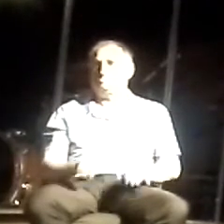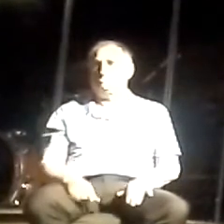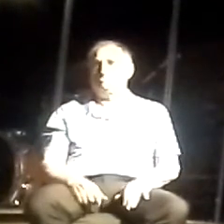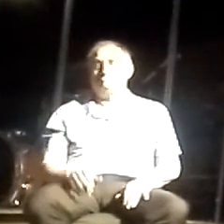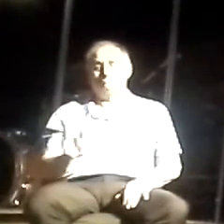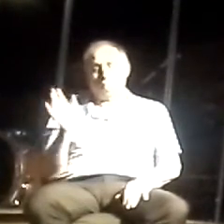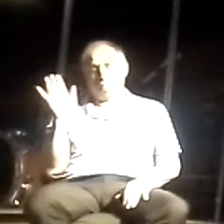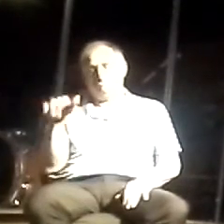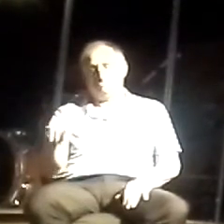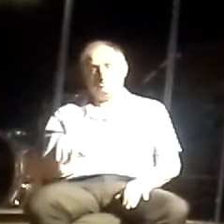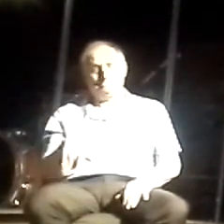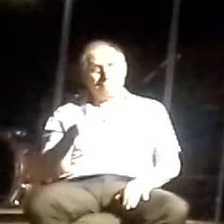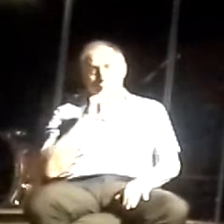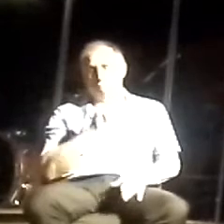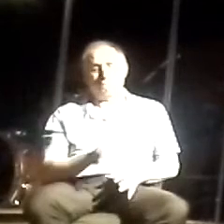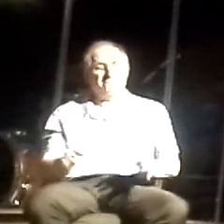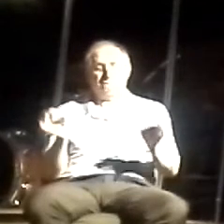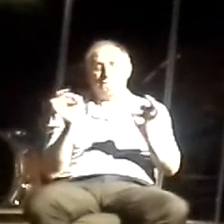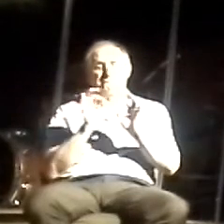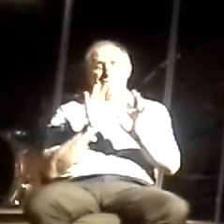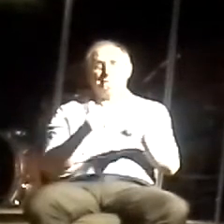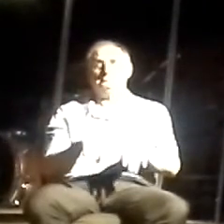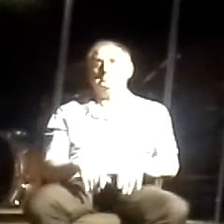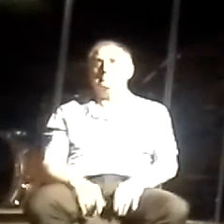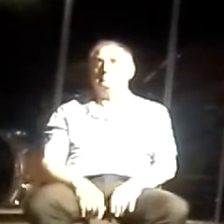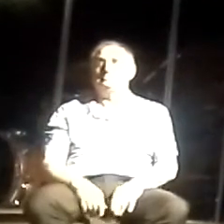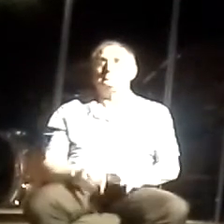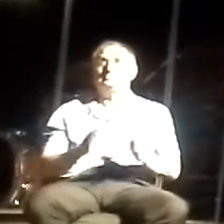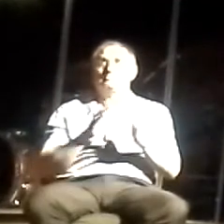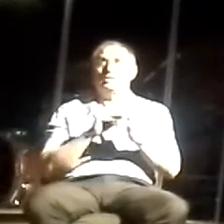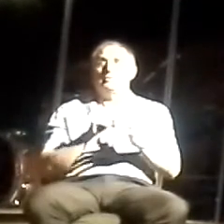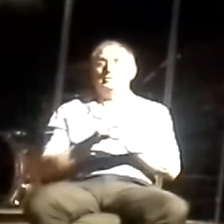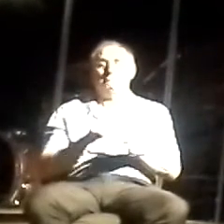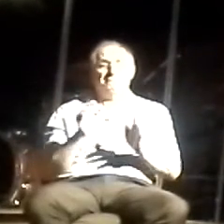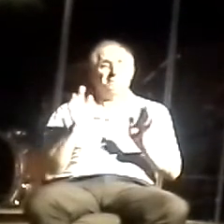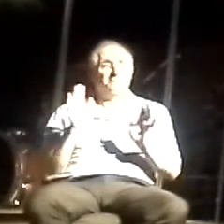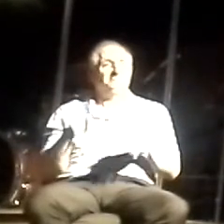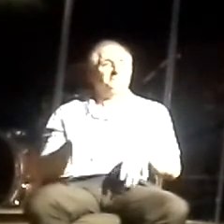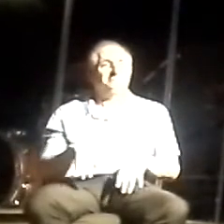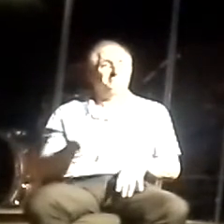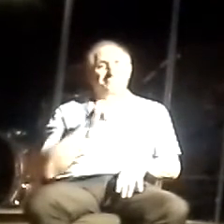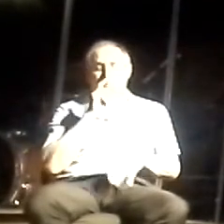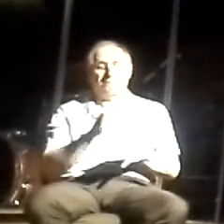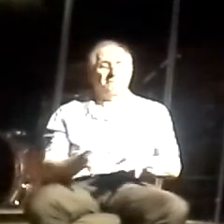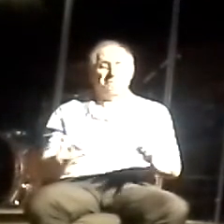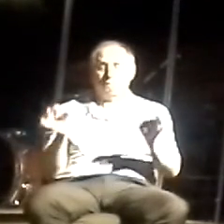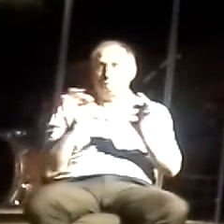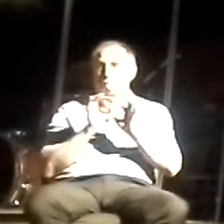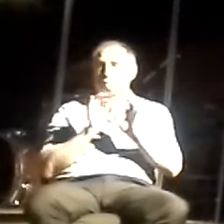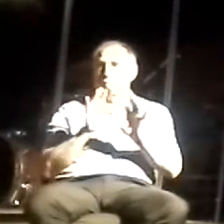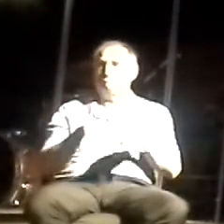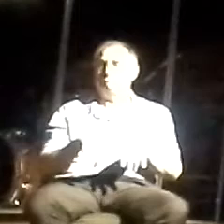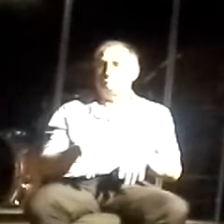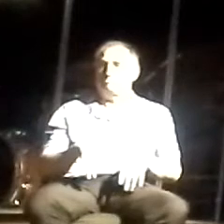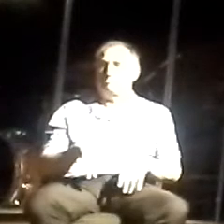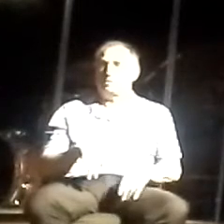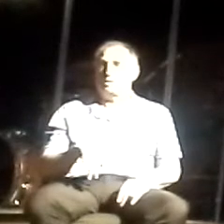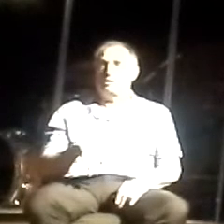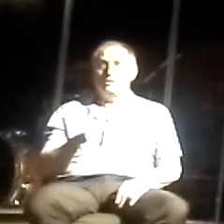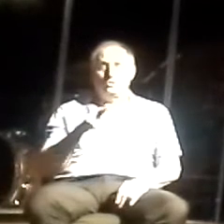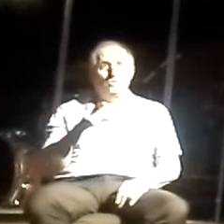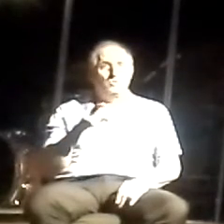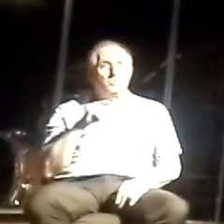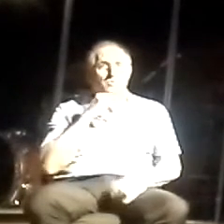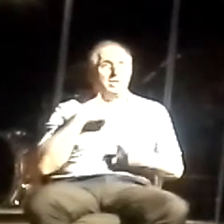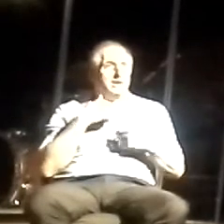okay? Just chill. It's no big deal. Do that with me. Everybody in the house, ready? Just chill. It's no big deal. No, you know what? You just